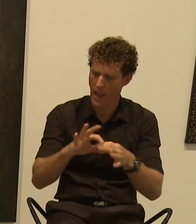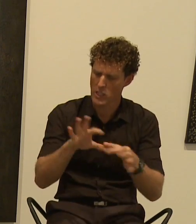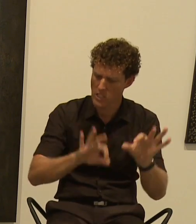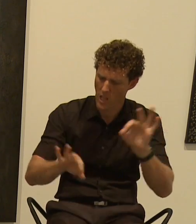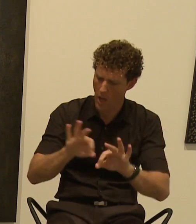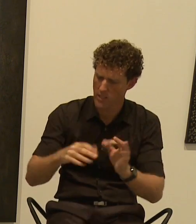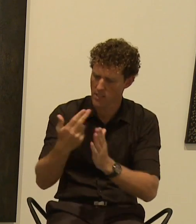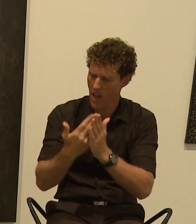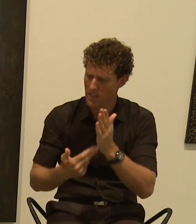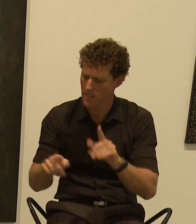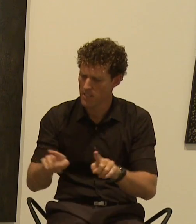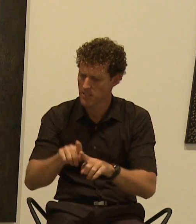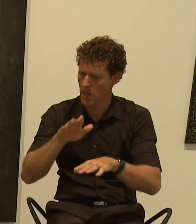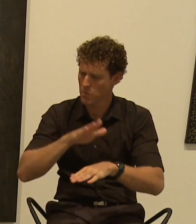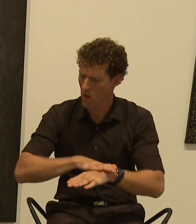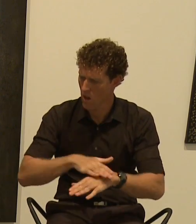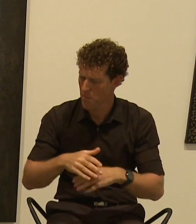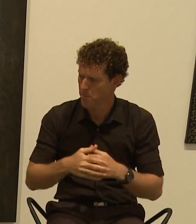and